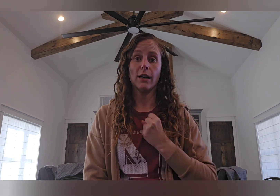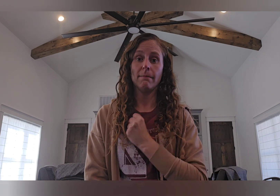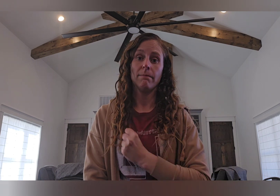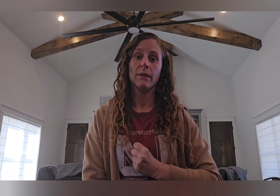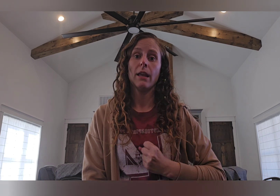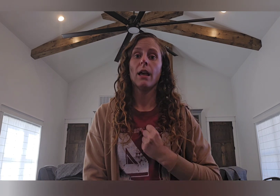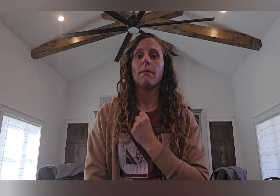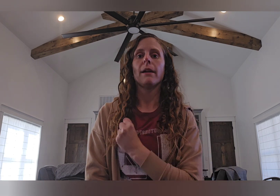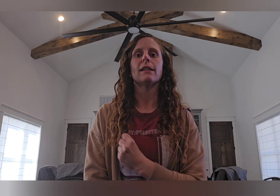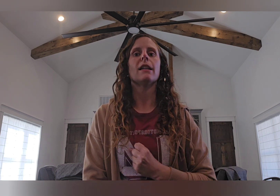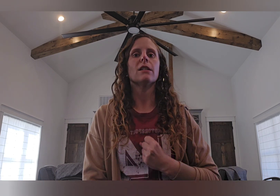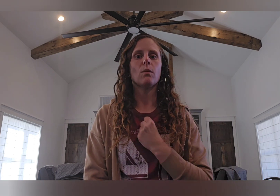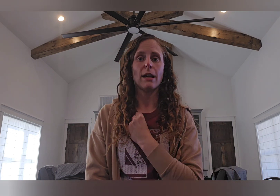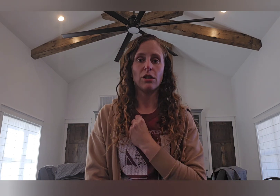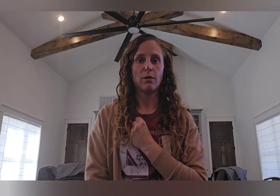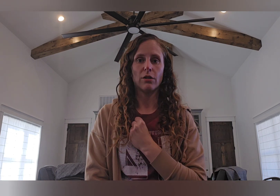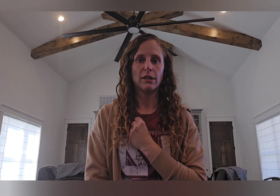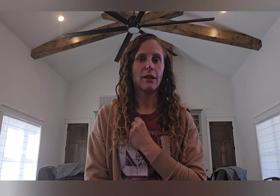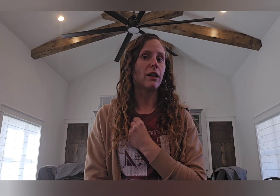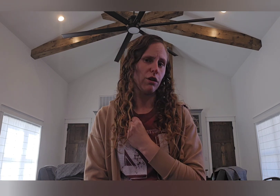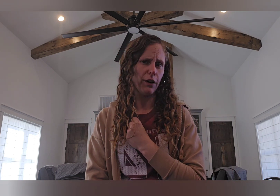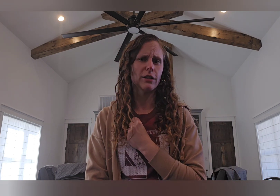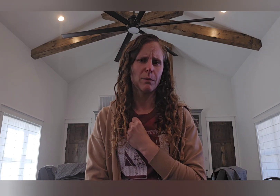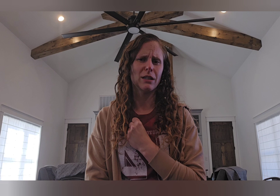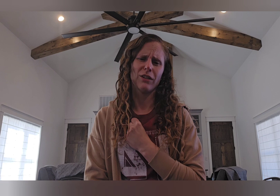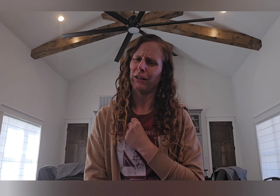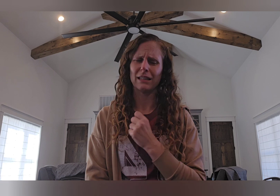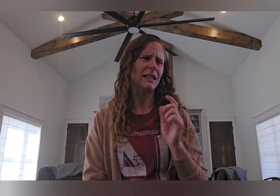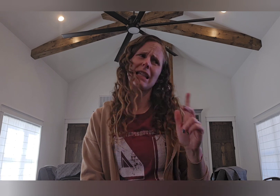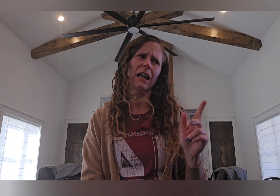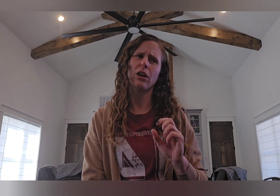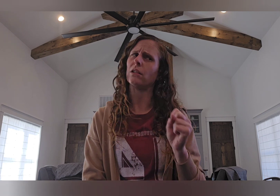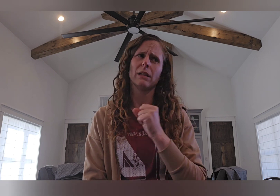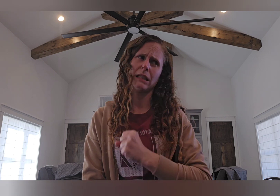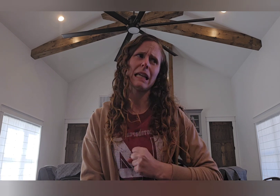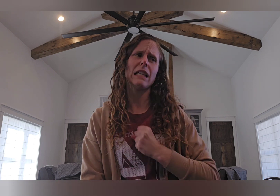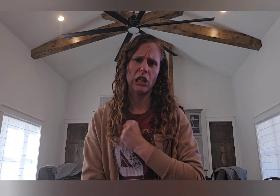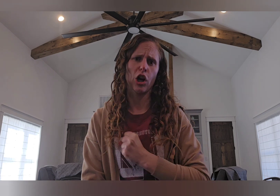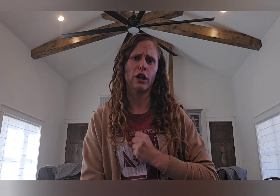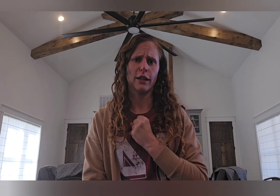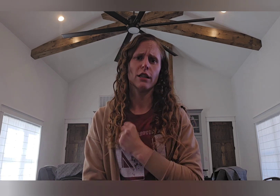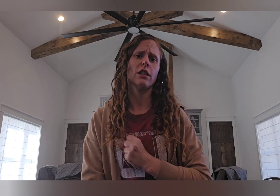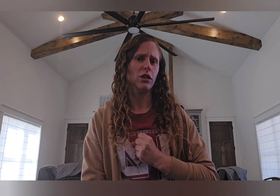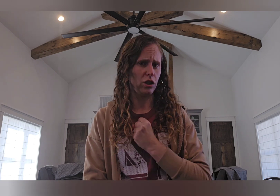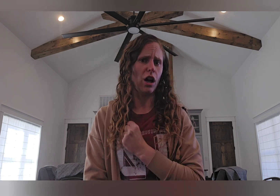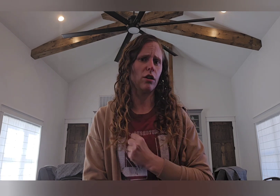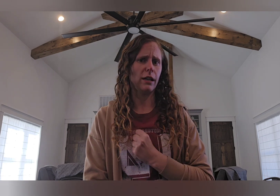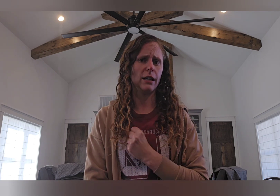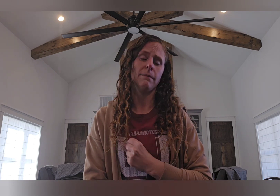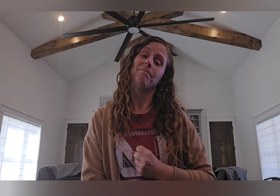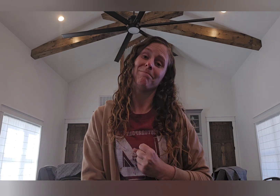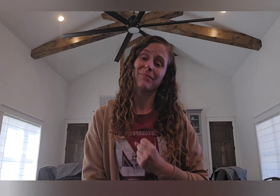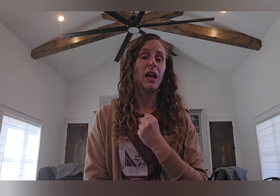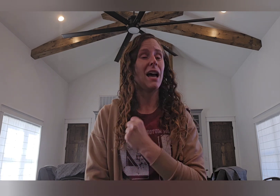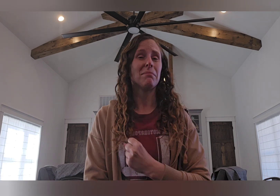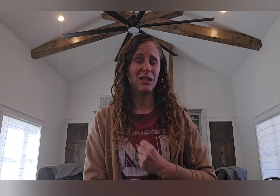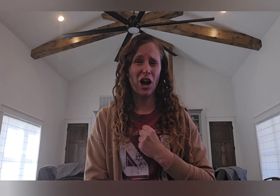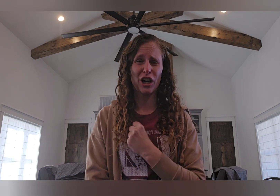sorry. Because it is a way to understand, like, you've hurt someone's feelings. That's not good. You need to say sorry. Sorry. I'm